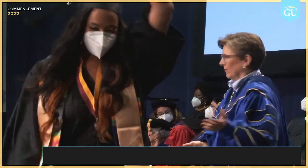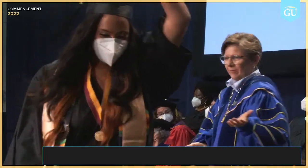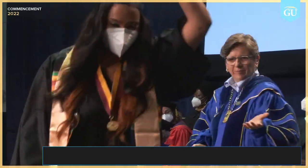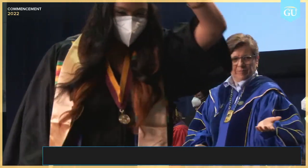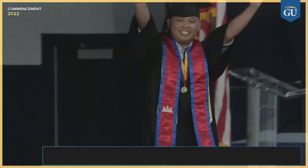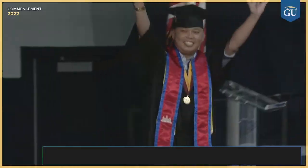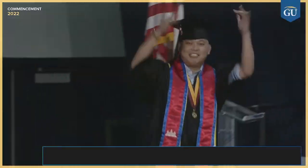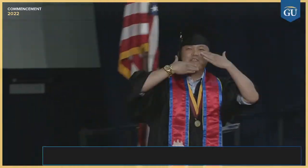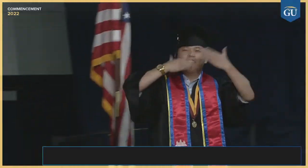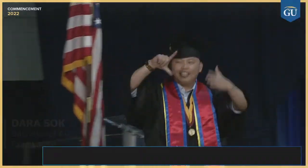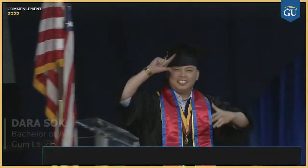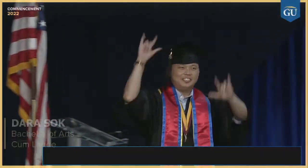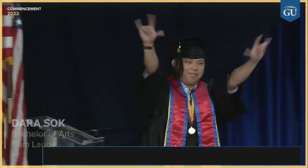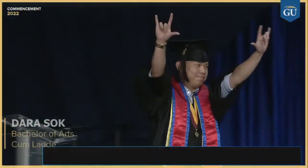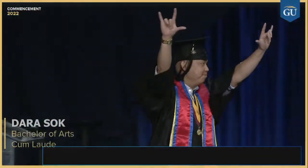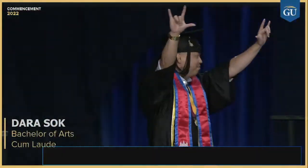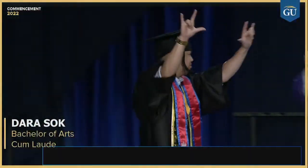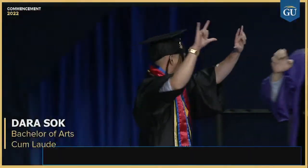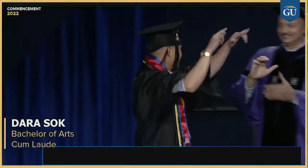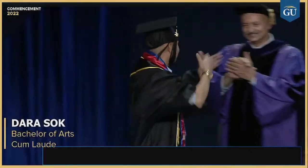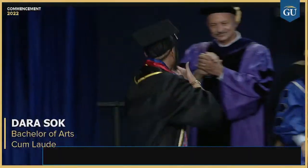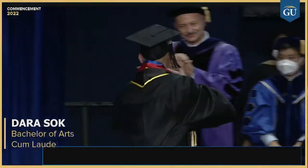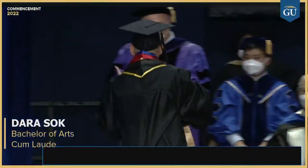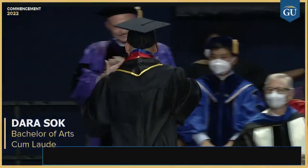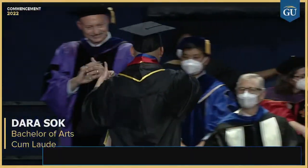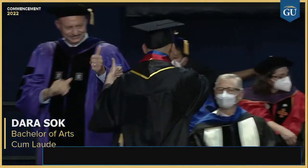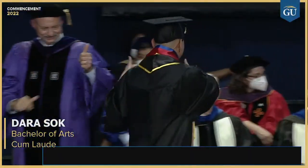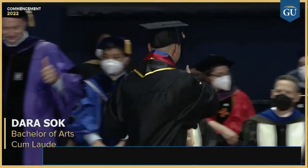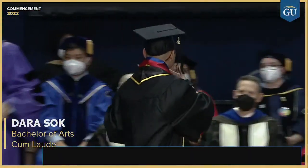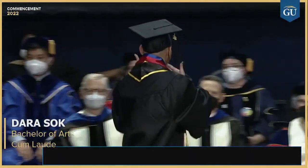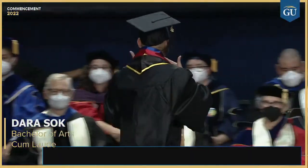Dara Soak, Bachelor of Arts, cum laude.